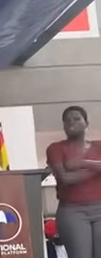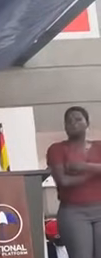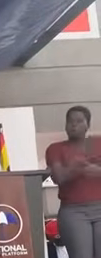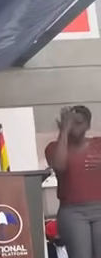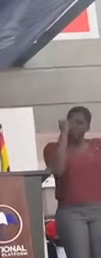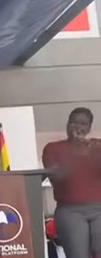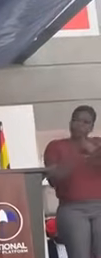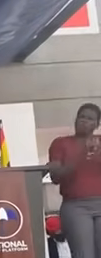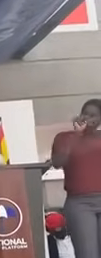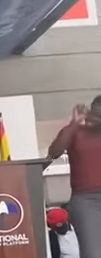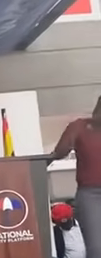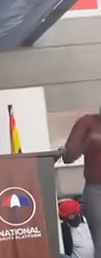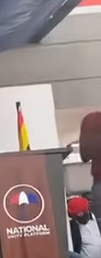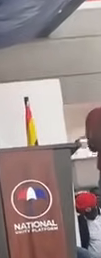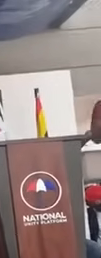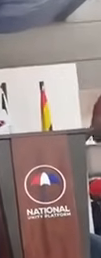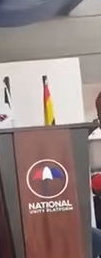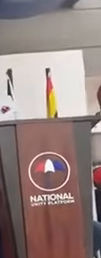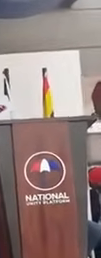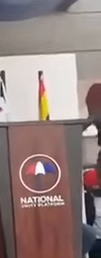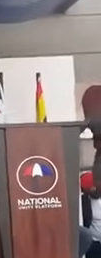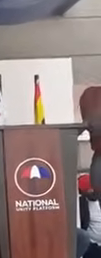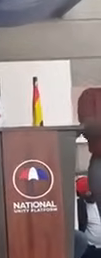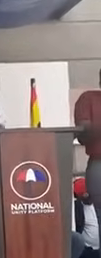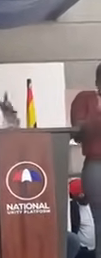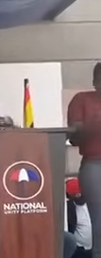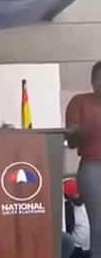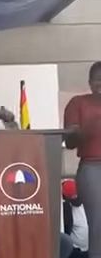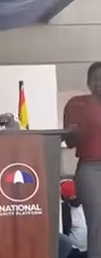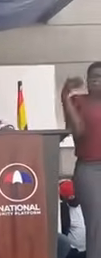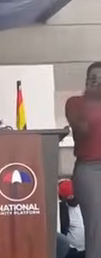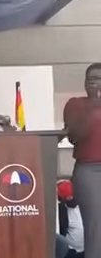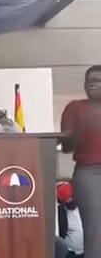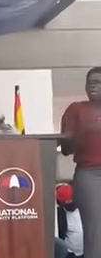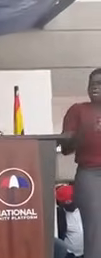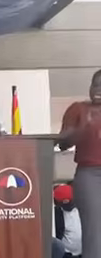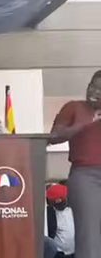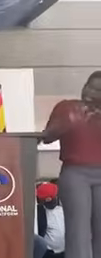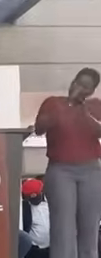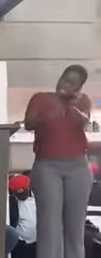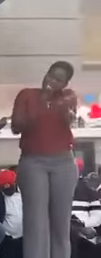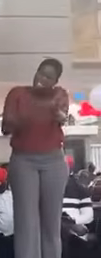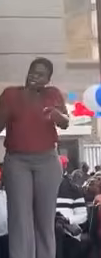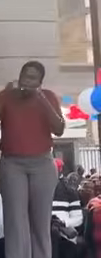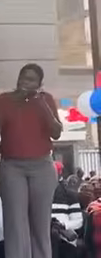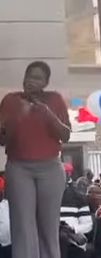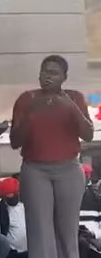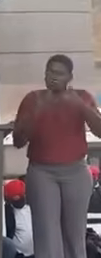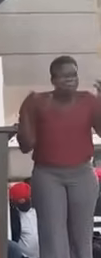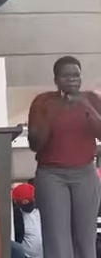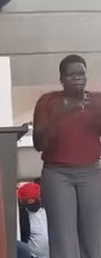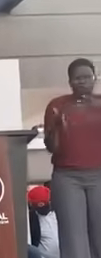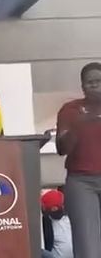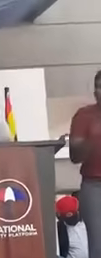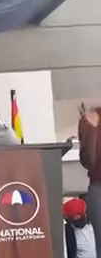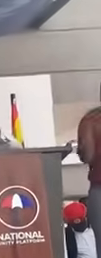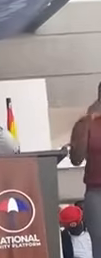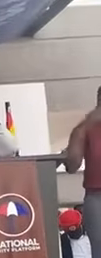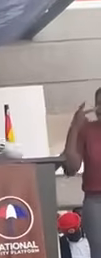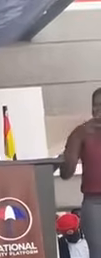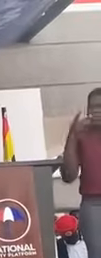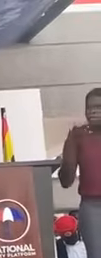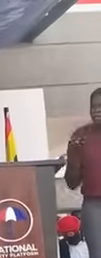Kuso wana kubanga obongo omuli wamu. None message chivine chuhani se mateko kubo chitevichacho. In